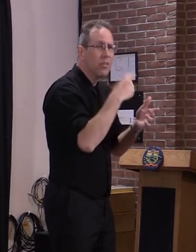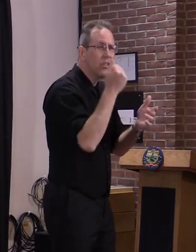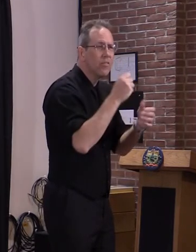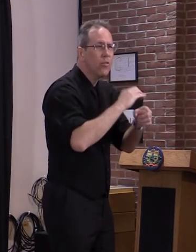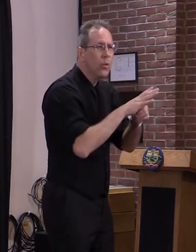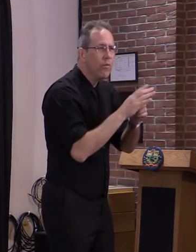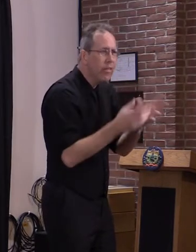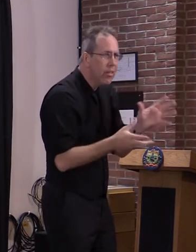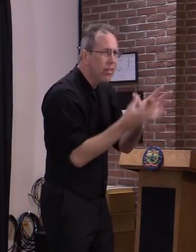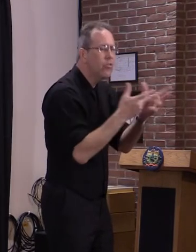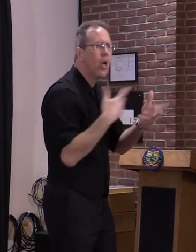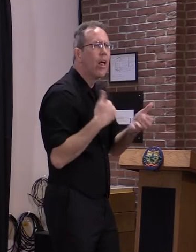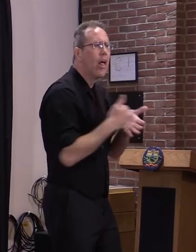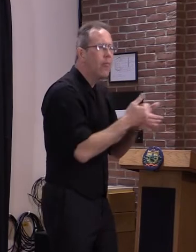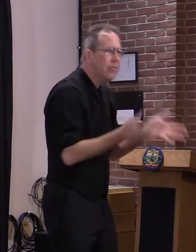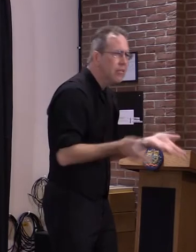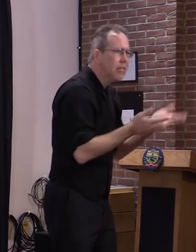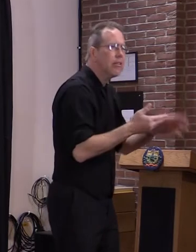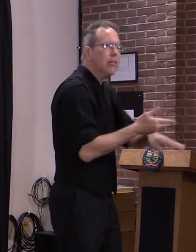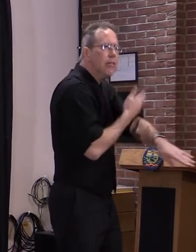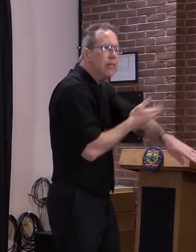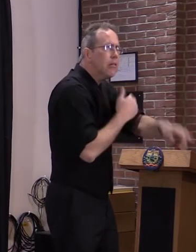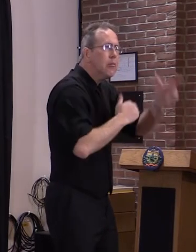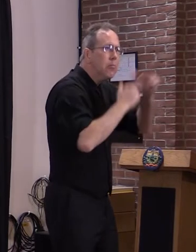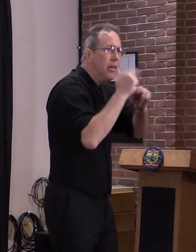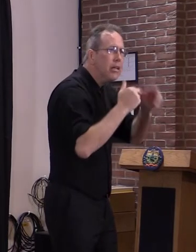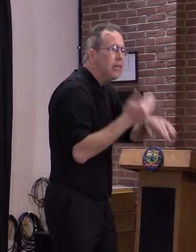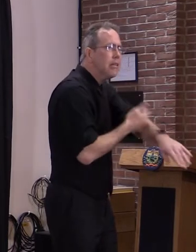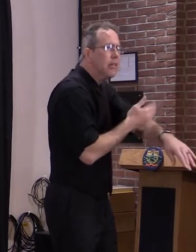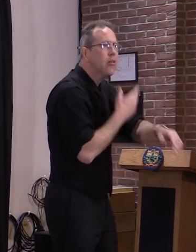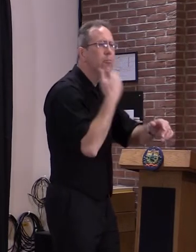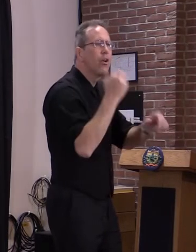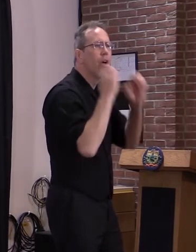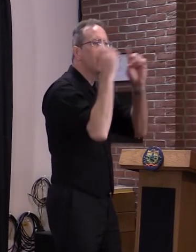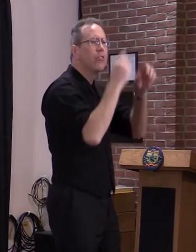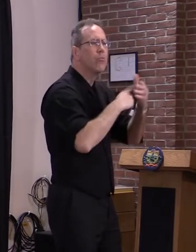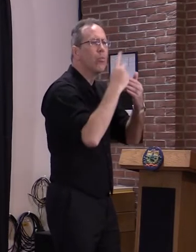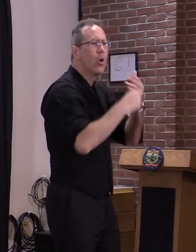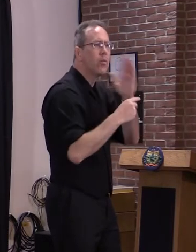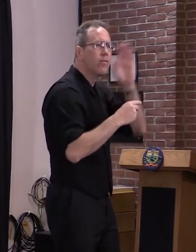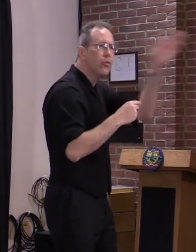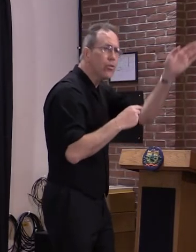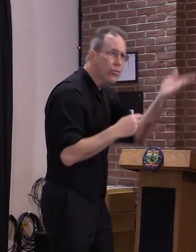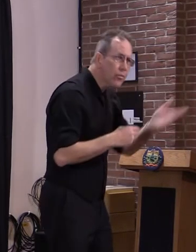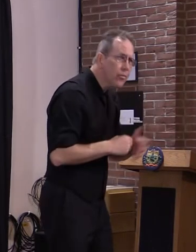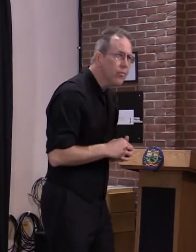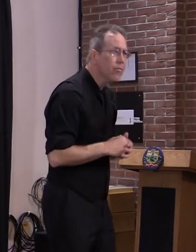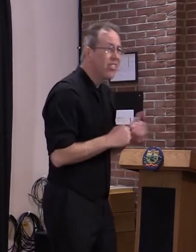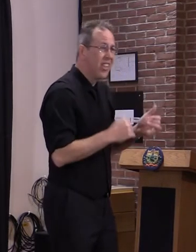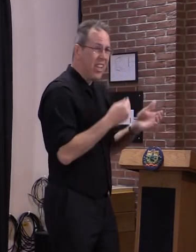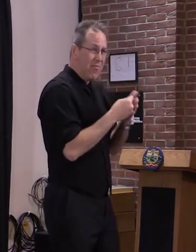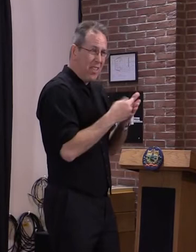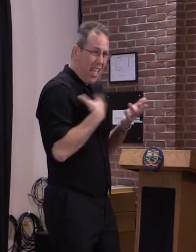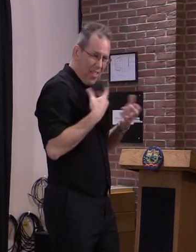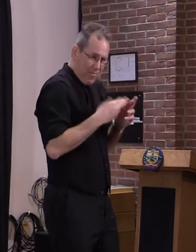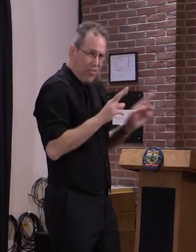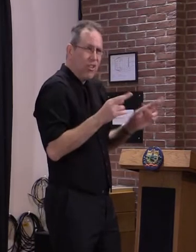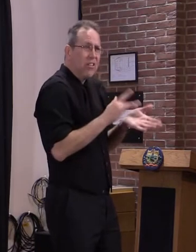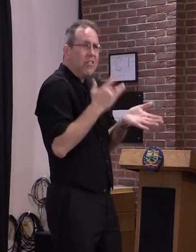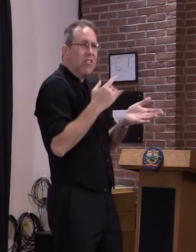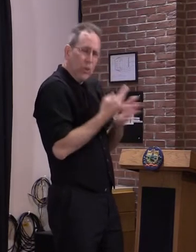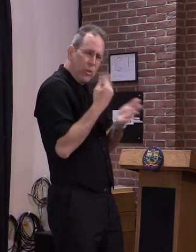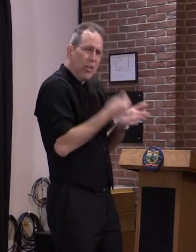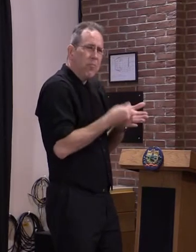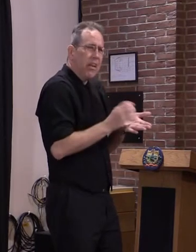an educational perspective and a workforce perspective, should be leveraged to the maximum extent possible. And to your point, Tim, I think about this idea